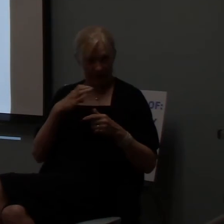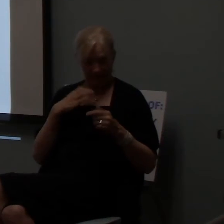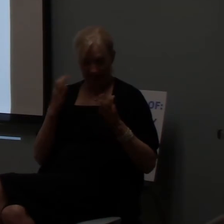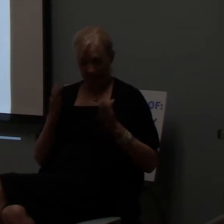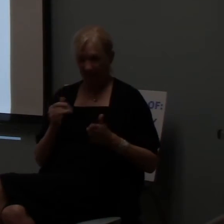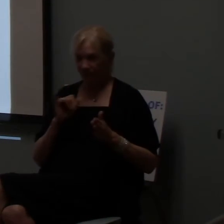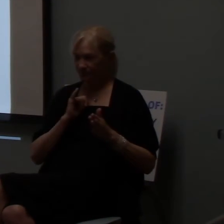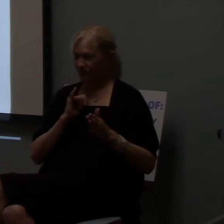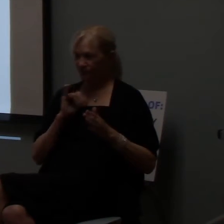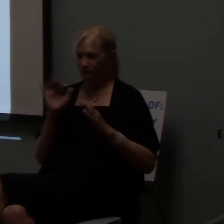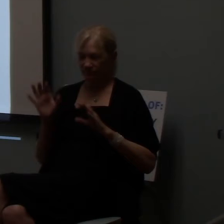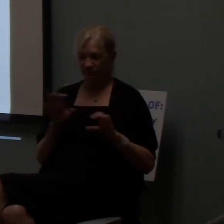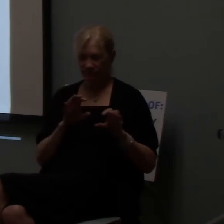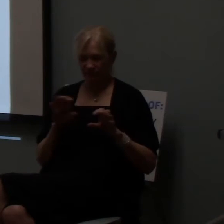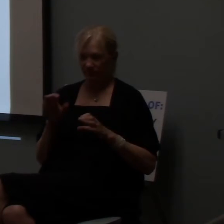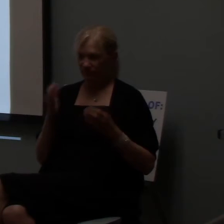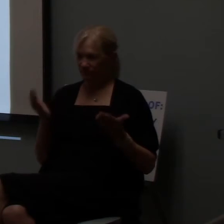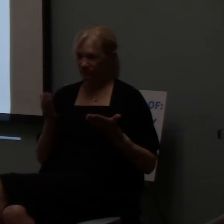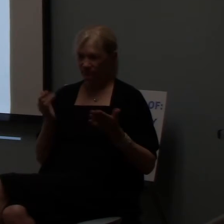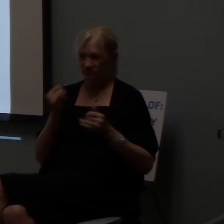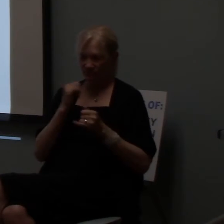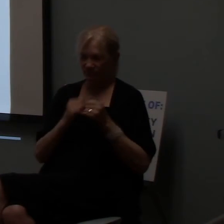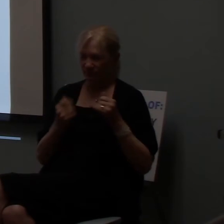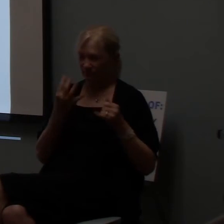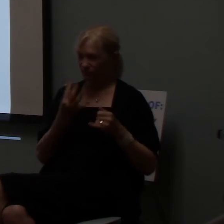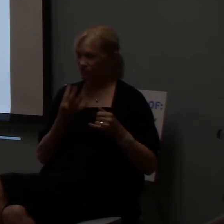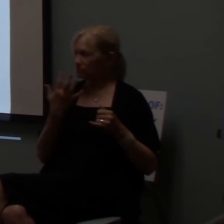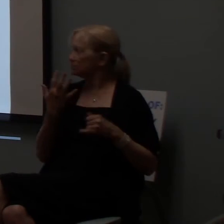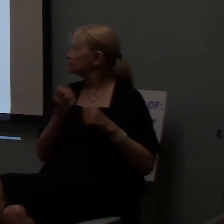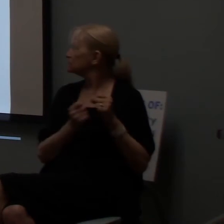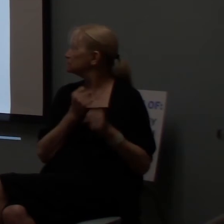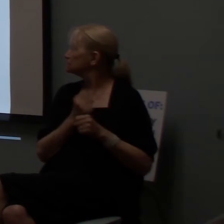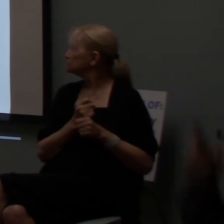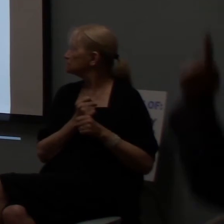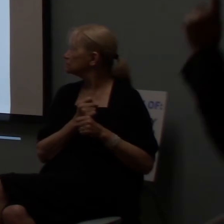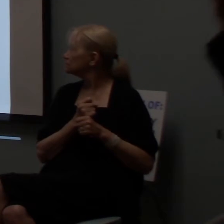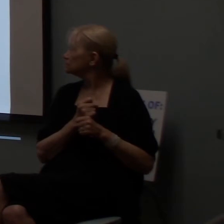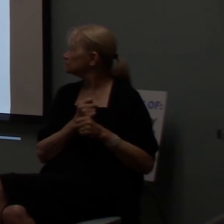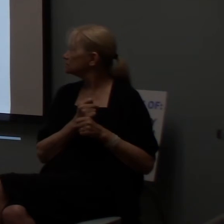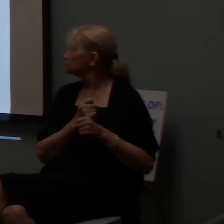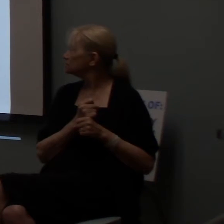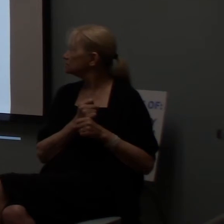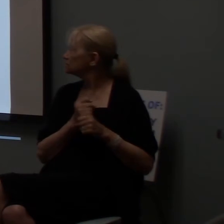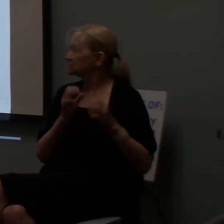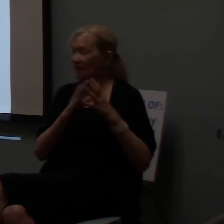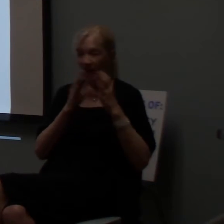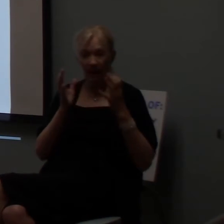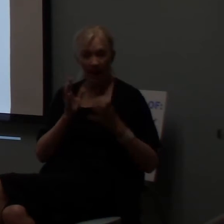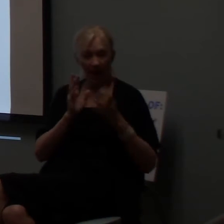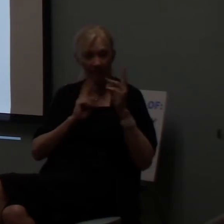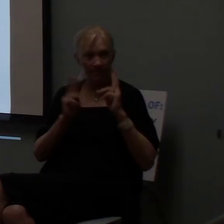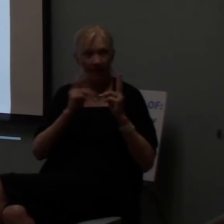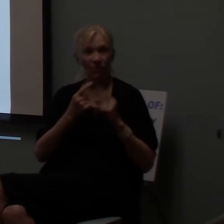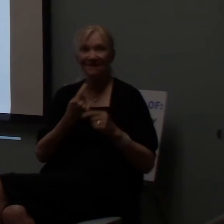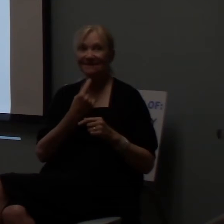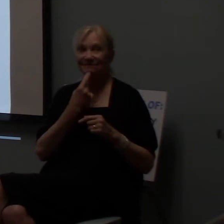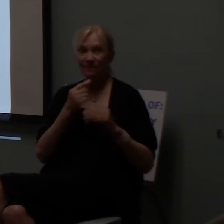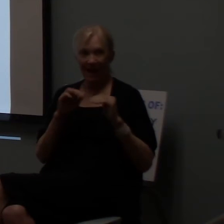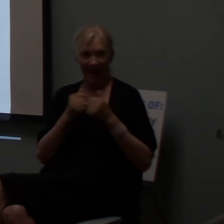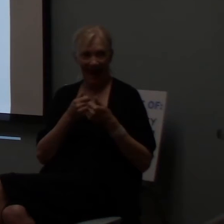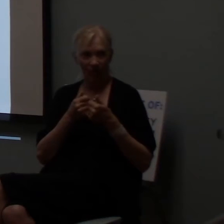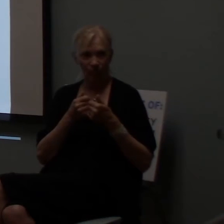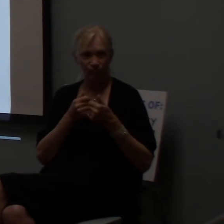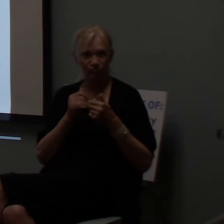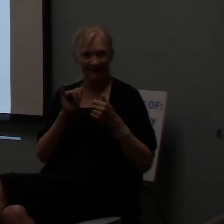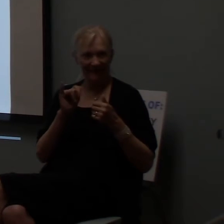in politics in Boulder County for the last 4 or 5 years, a lot of people are disappointed in how the county is running.